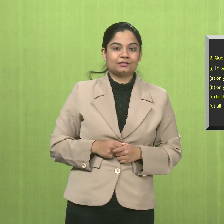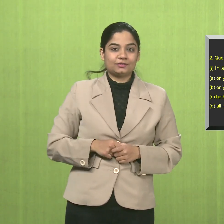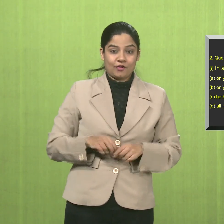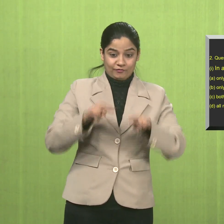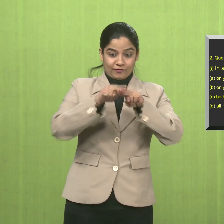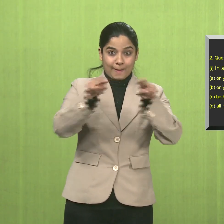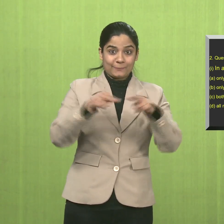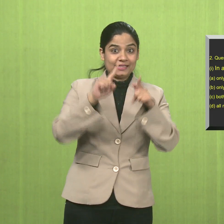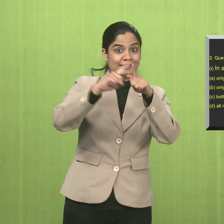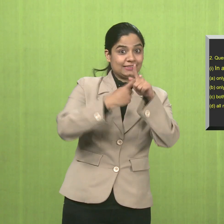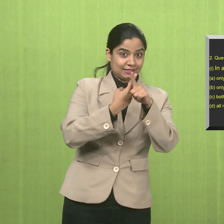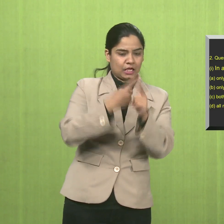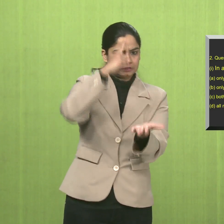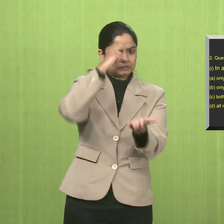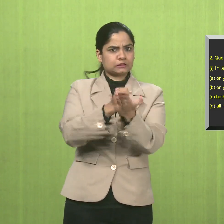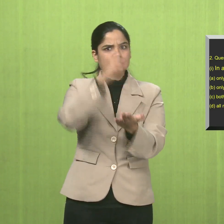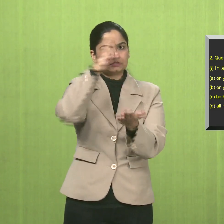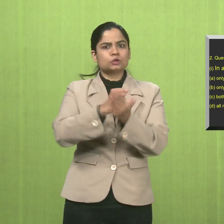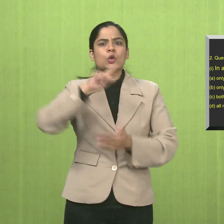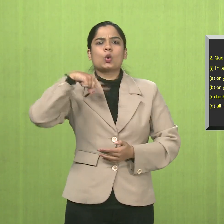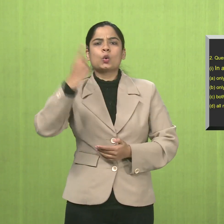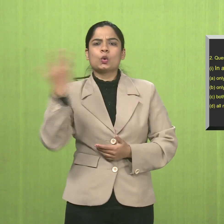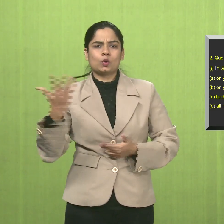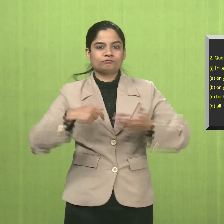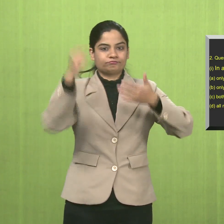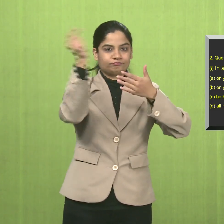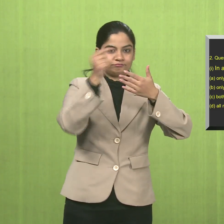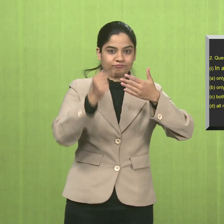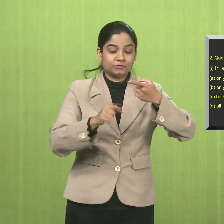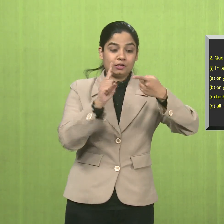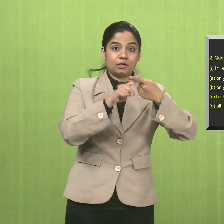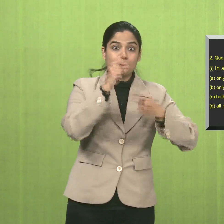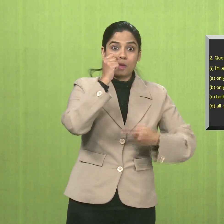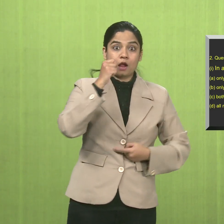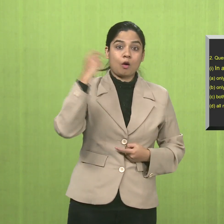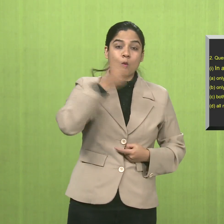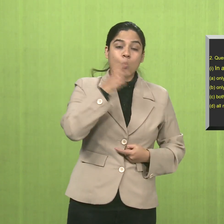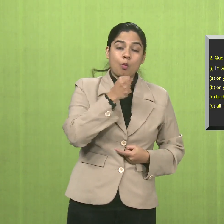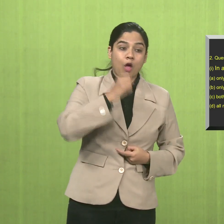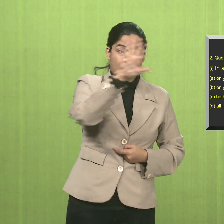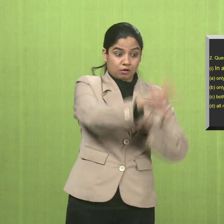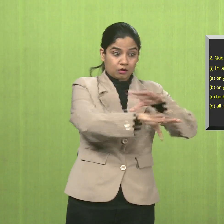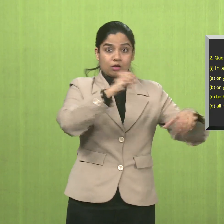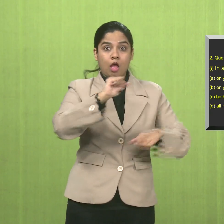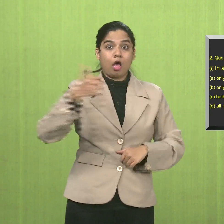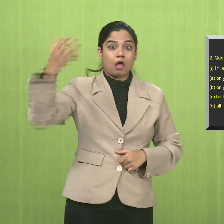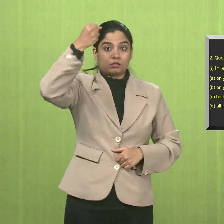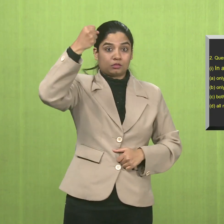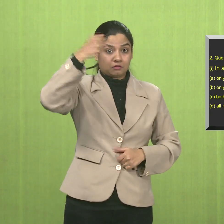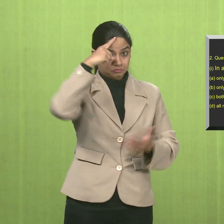second. In a joint family, all decisions are made by who? What was the answers? Only male